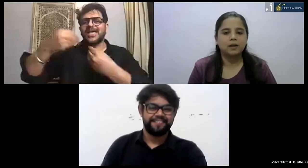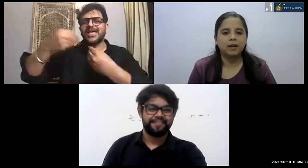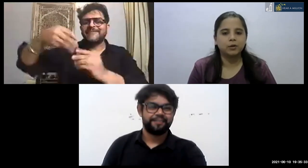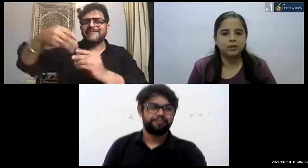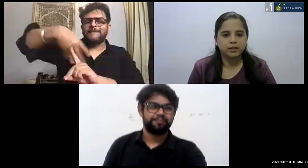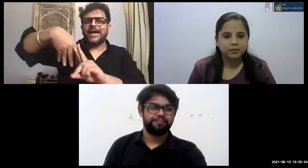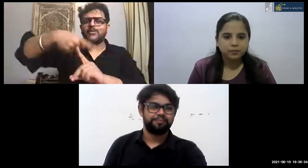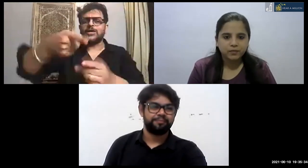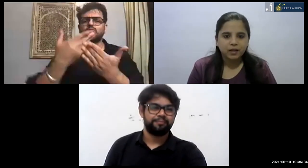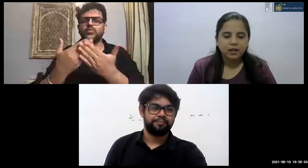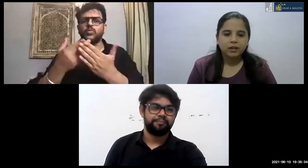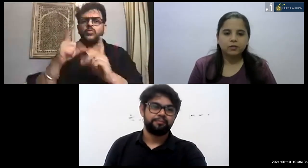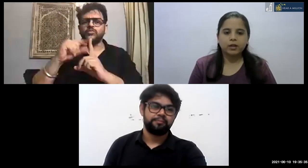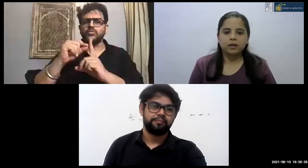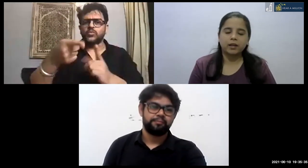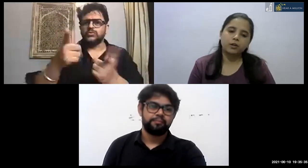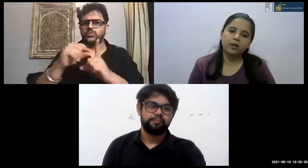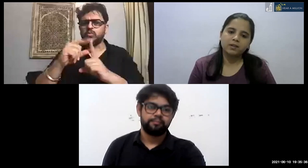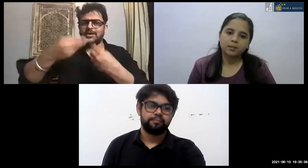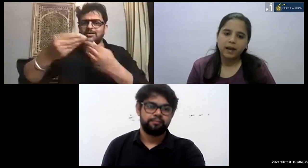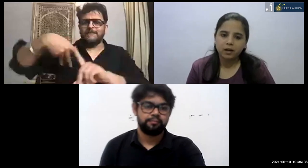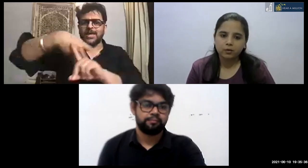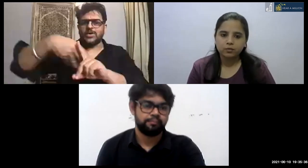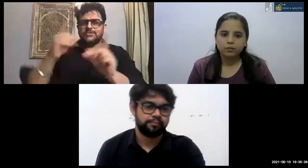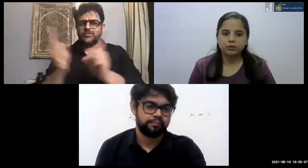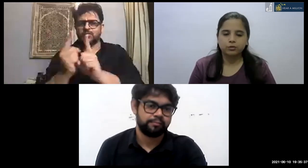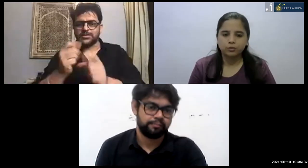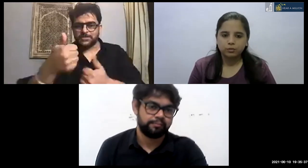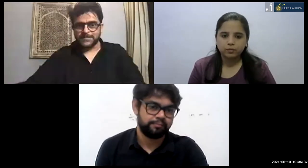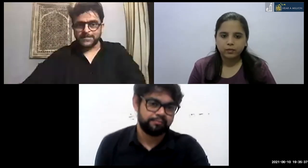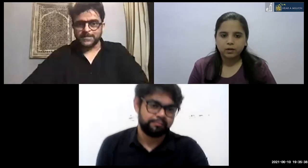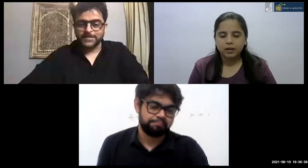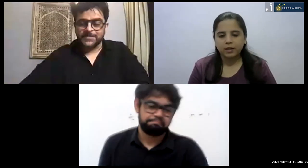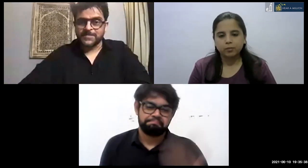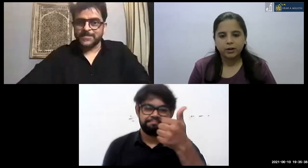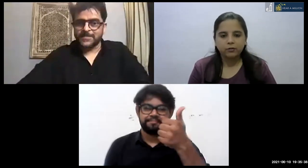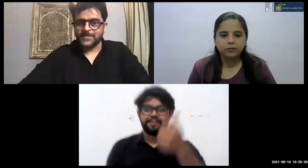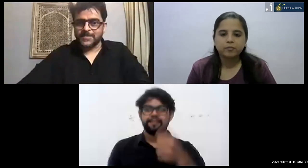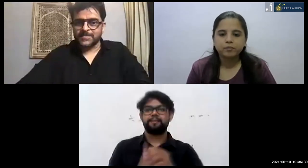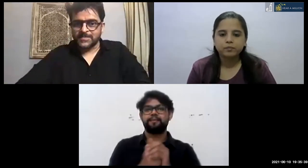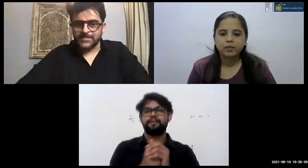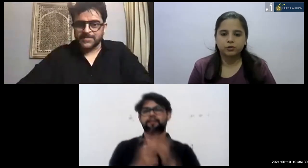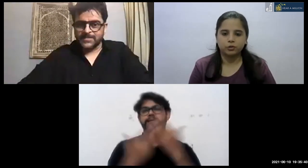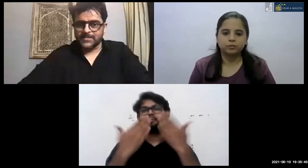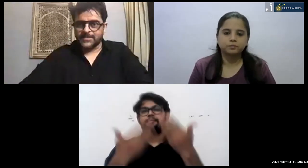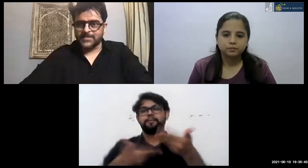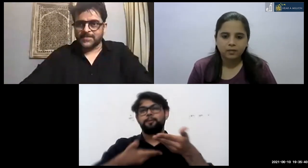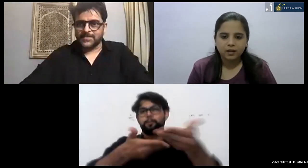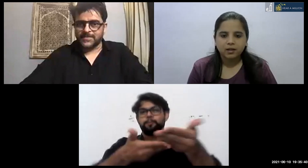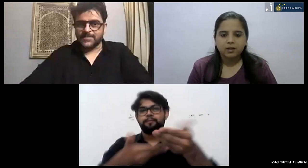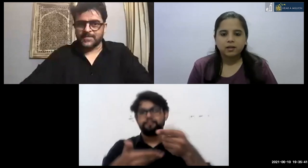Hello, I'm good. Can you give us a background, what you do in brief? Sure.